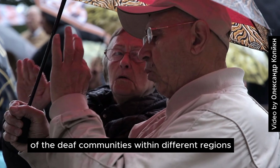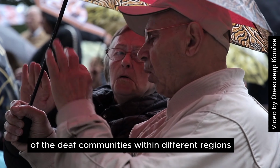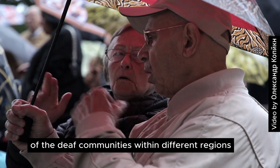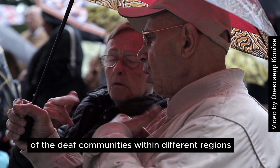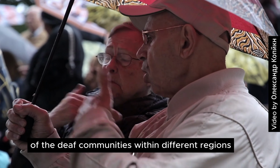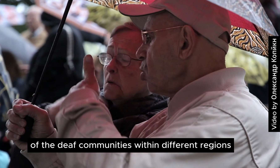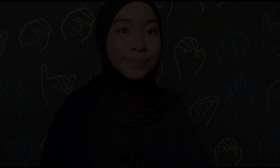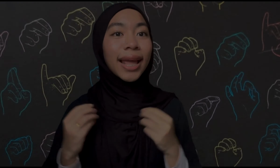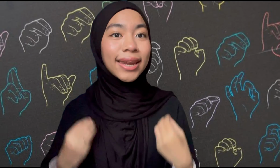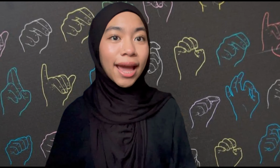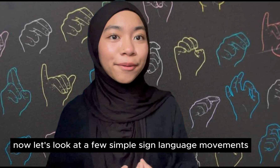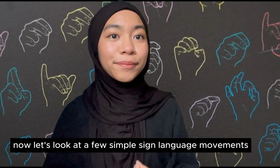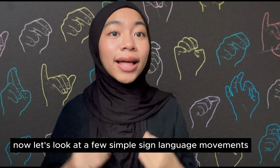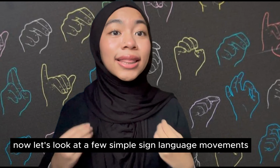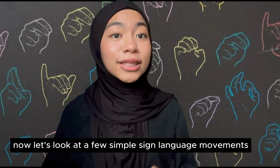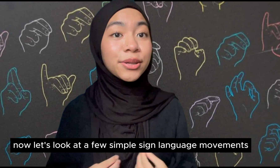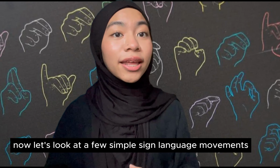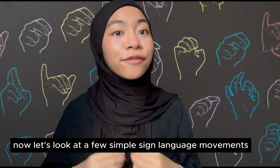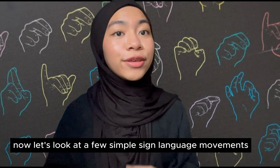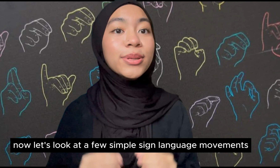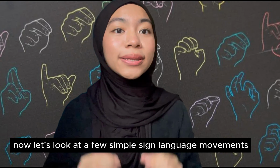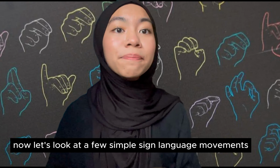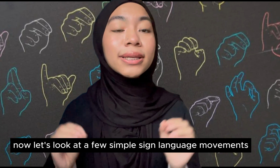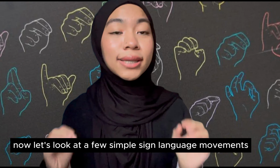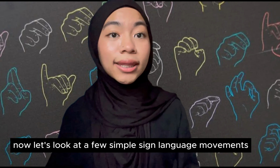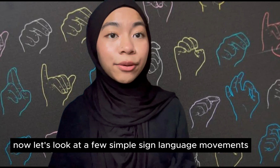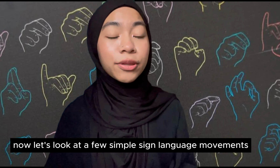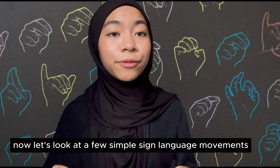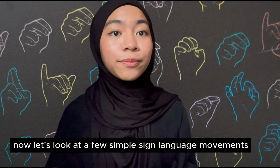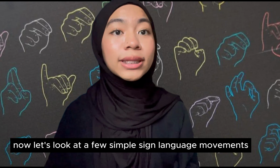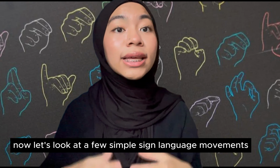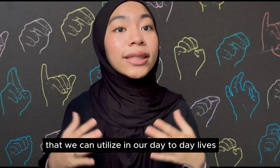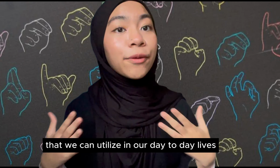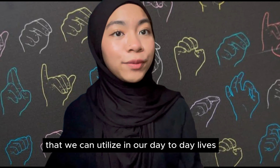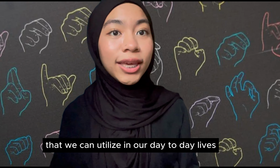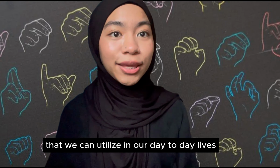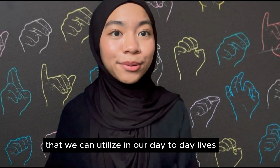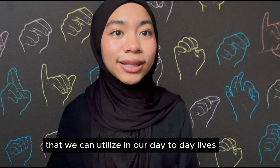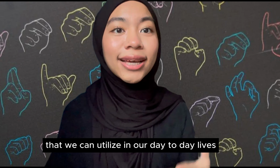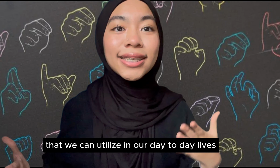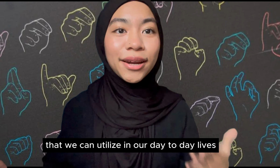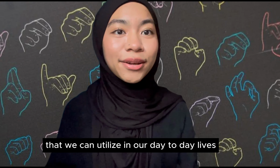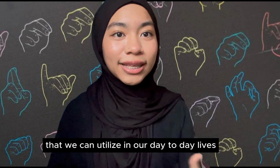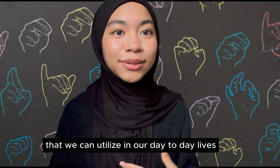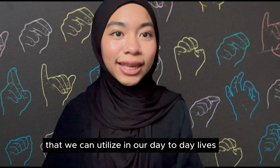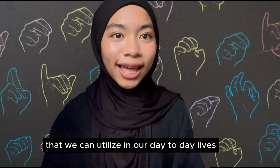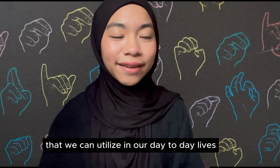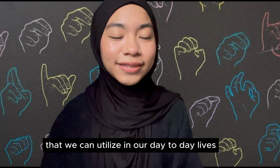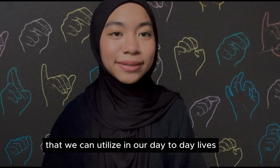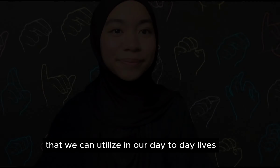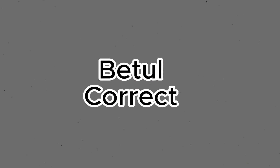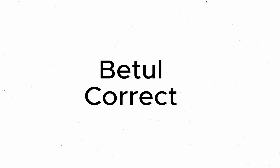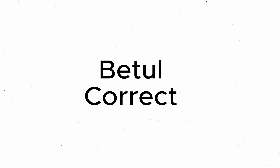regions. Now, let's look at a few simple sign language movements that we can utilize in our day-to-day lives.